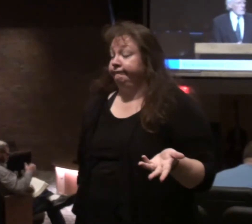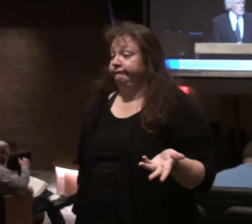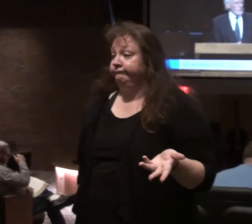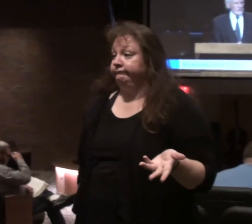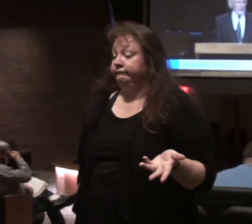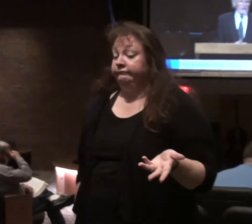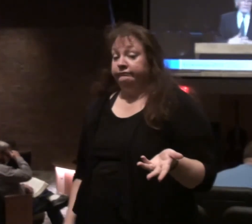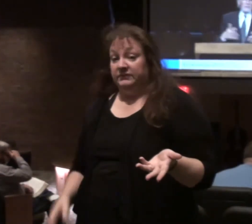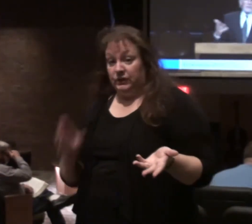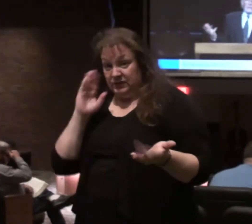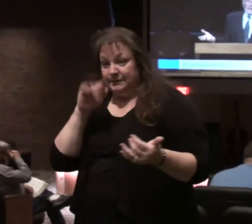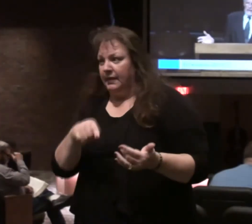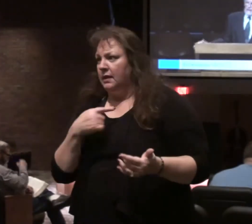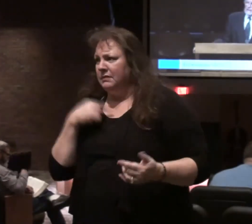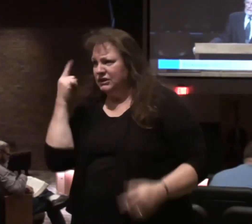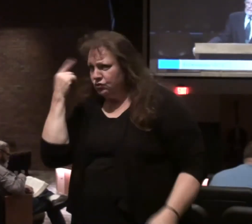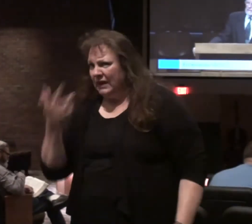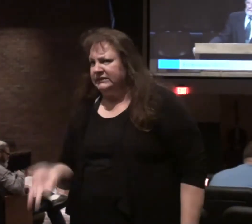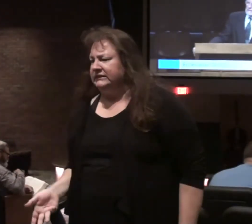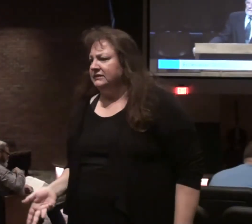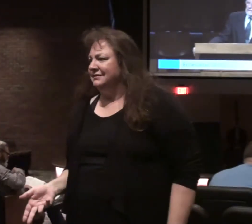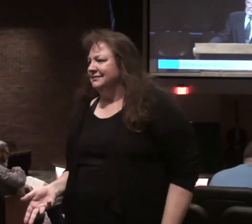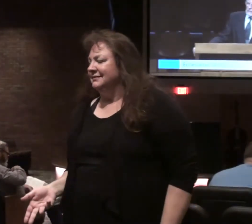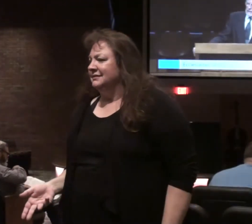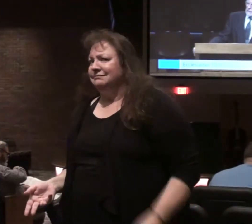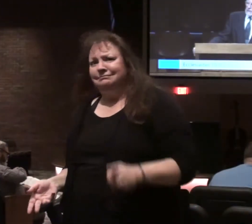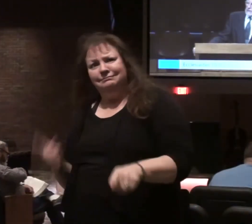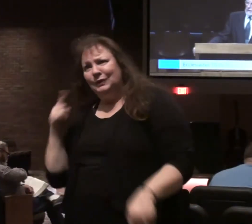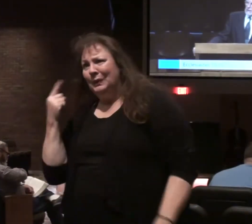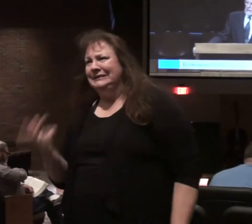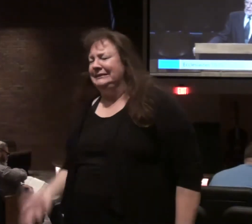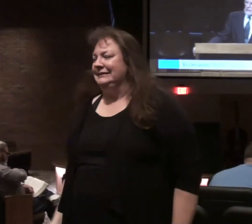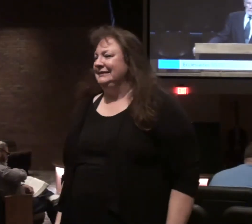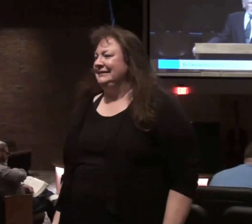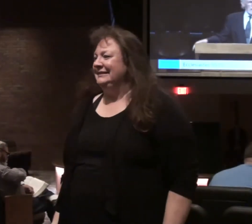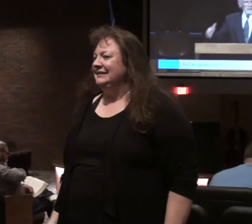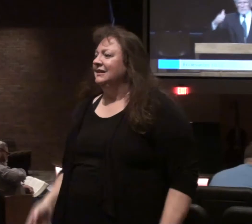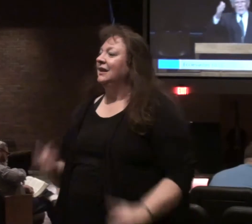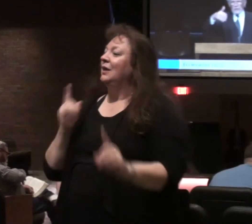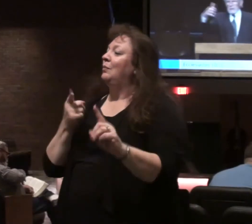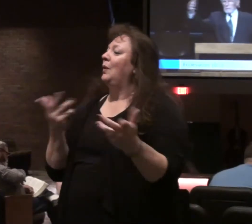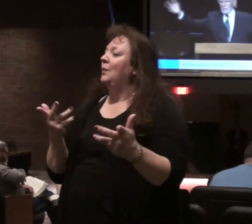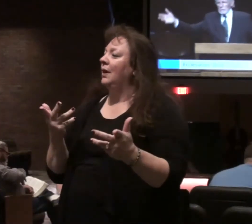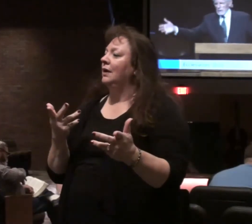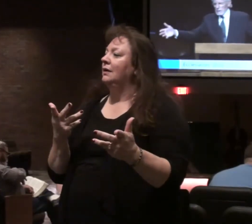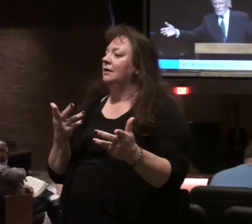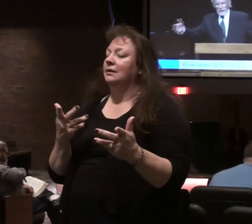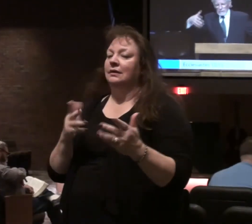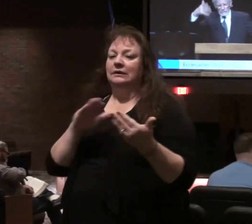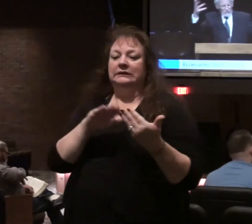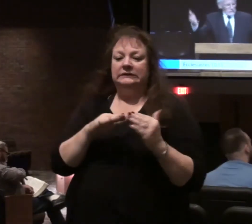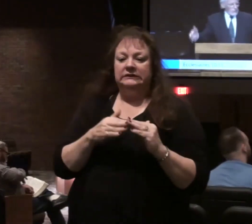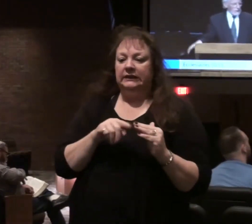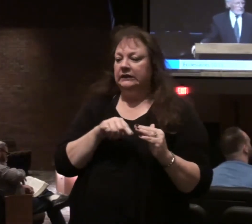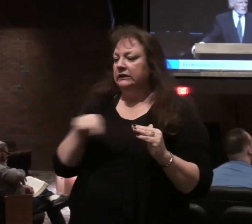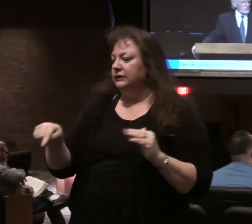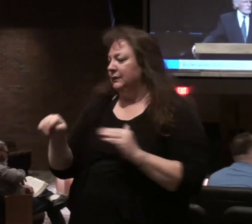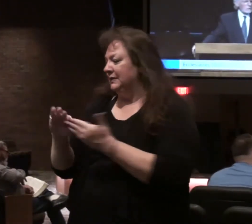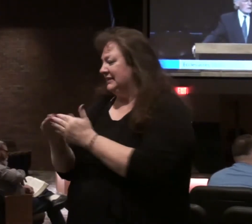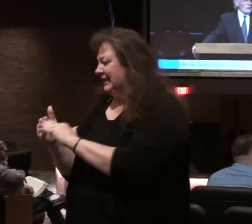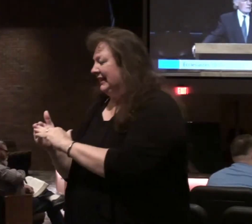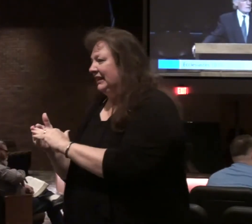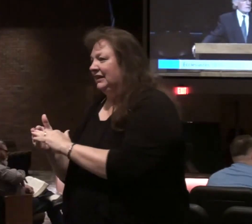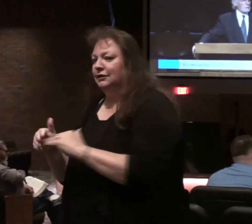And you would expect that because he's insane. He's crazy. The point is, walking from one city to another, in those days,